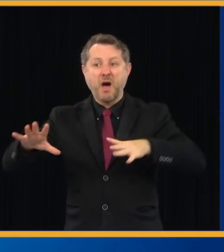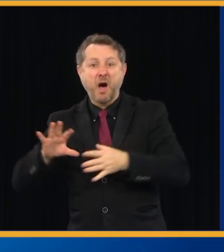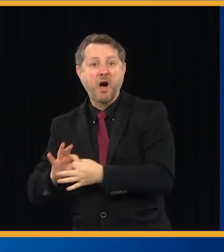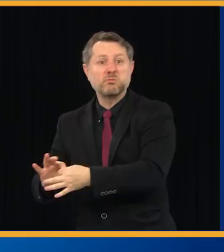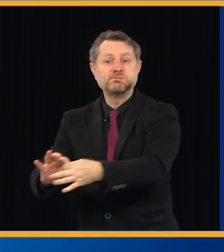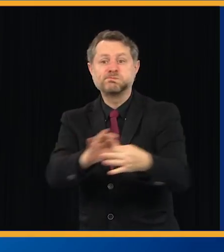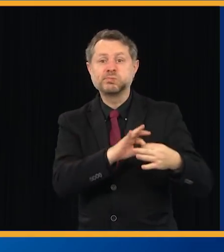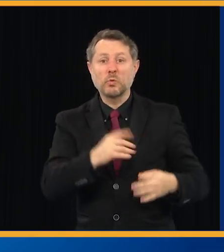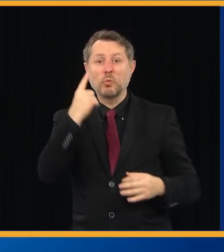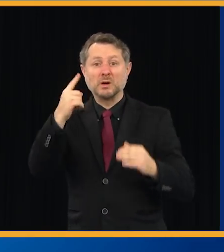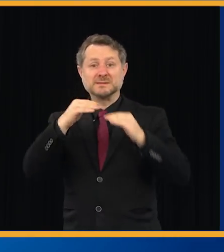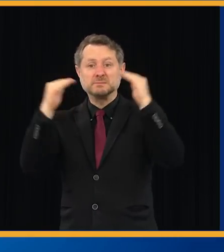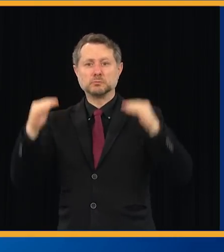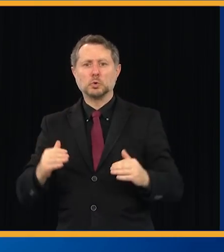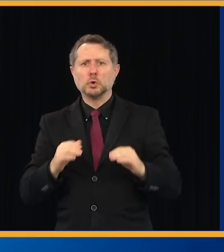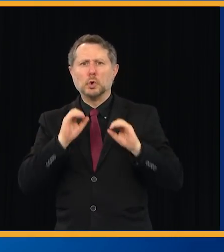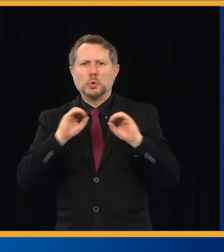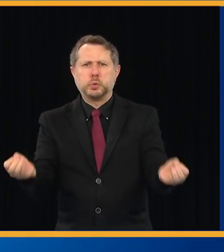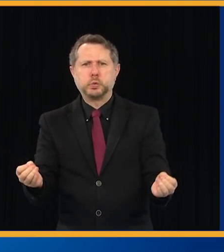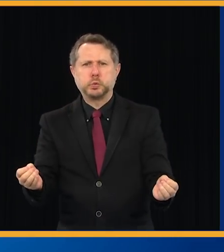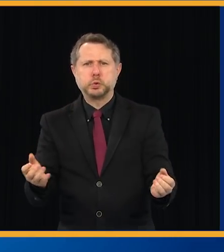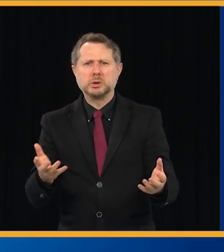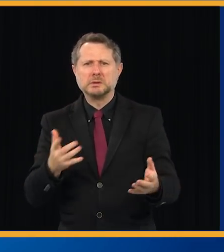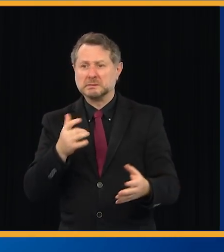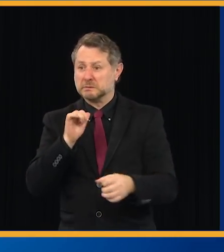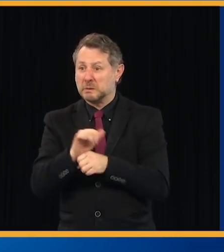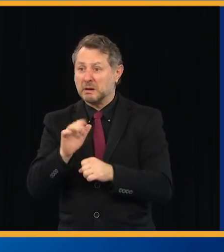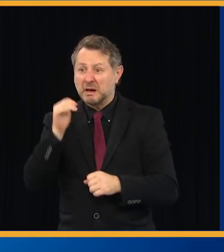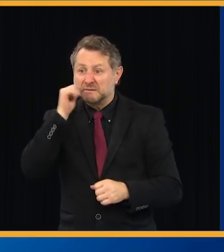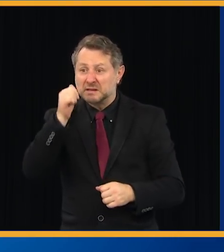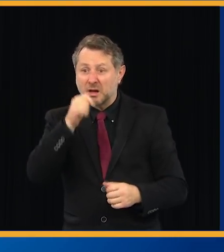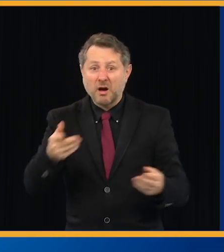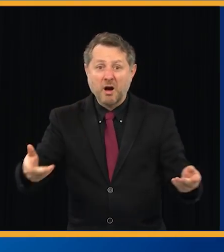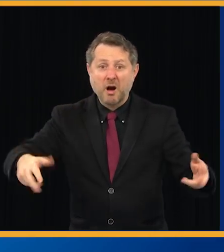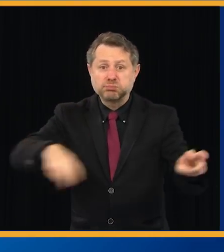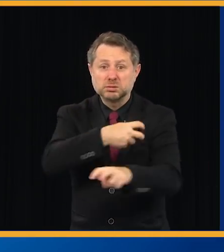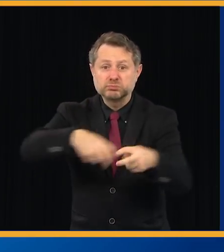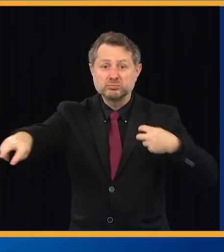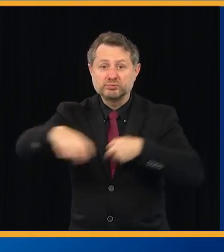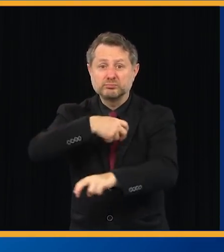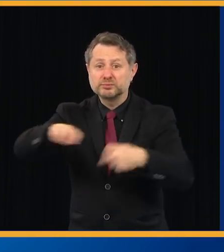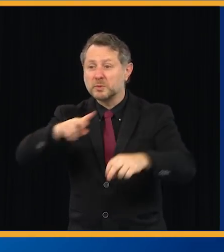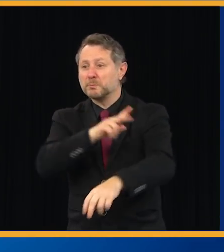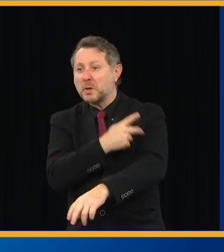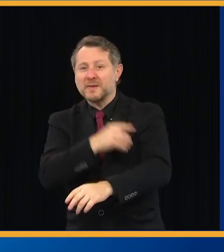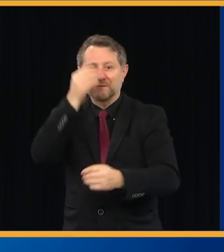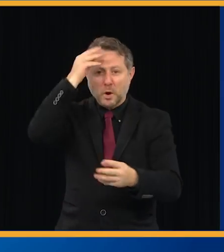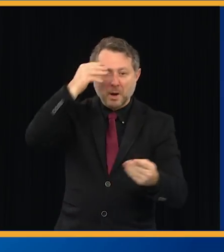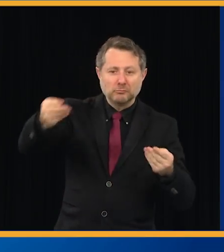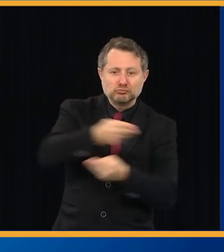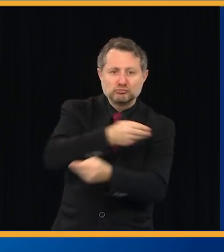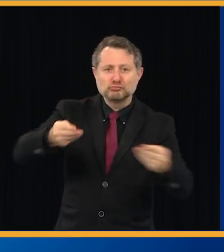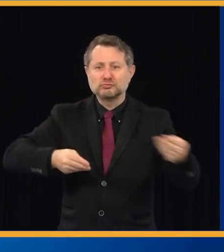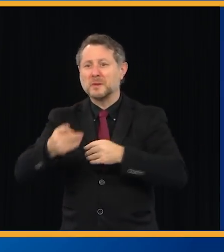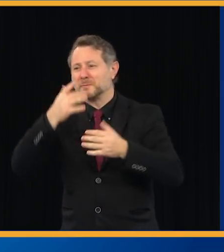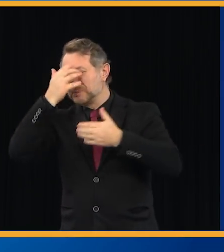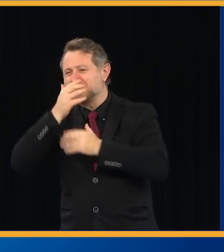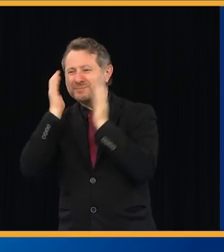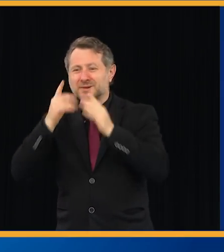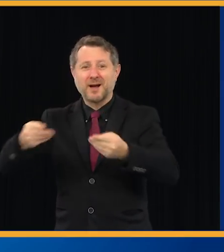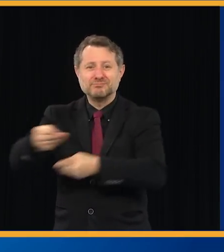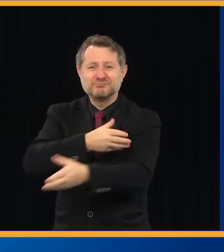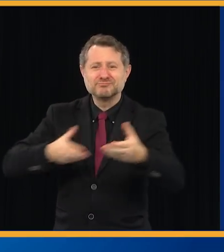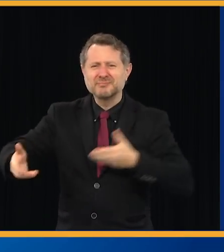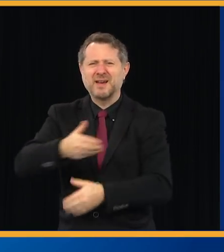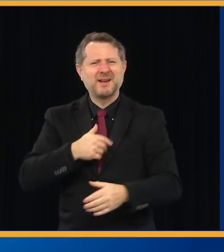really work together on a day-to-day basis. They don't share patient load. They don't share PPE. How do you do that? And we scrambled,